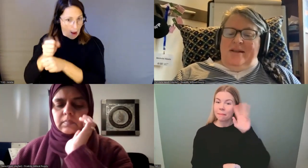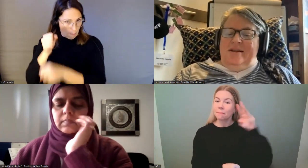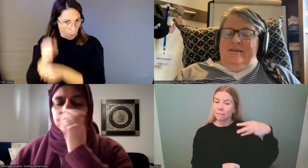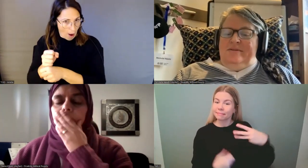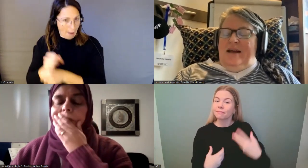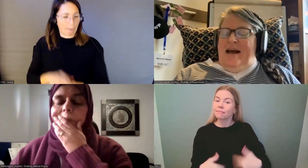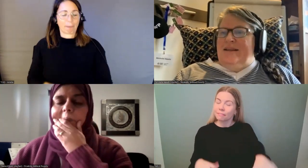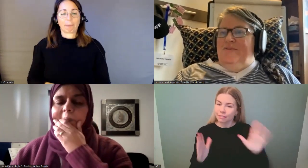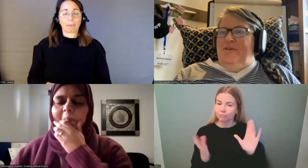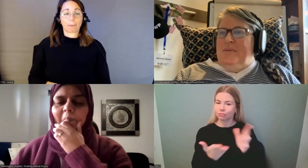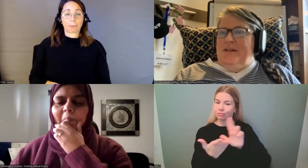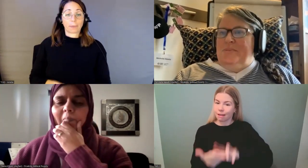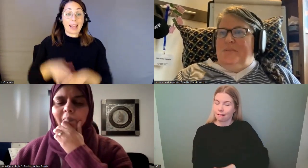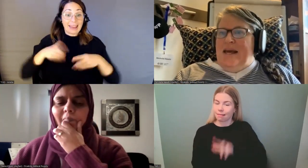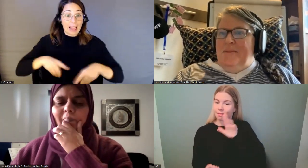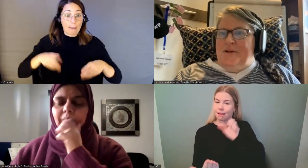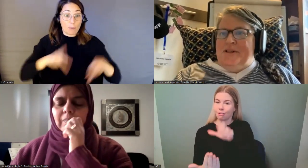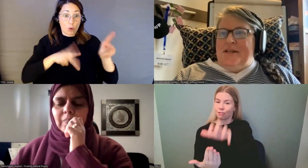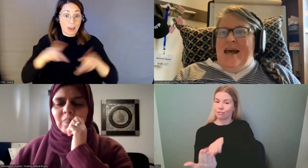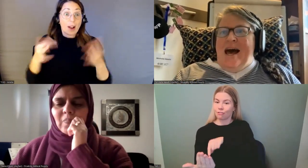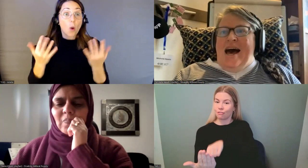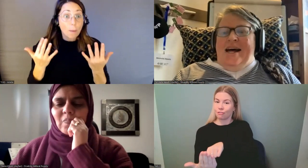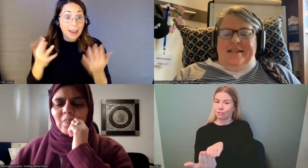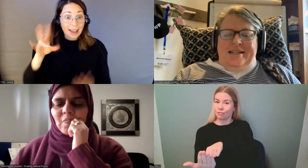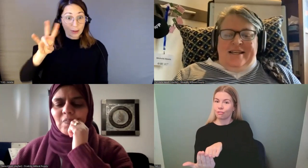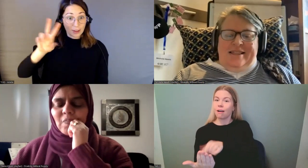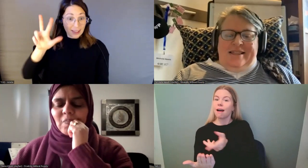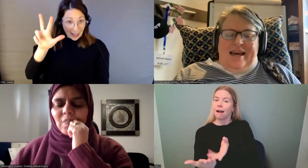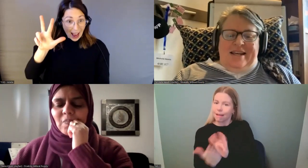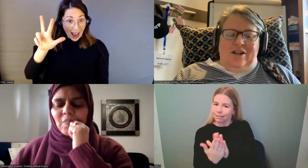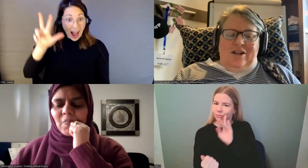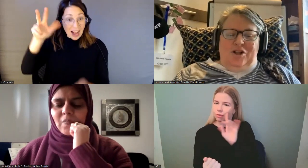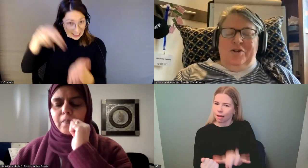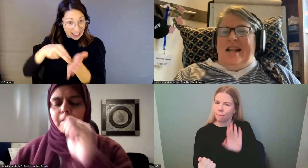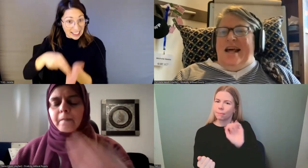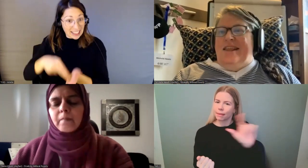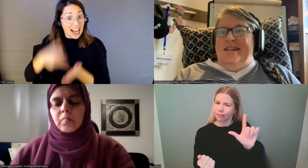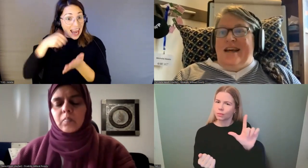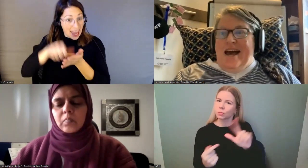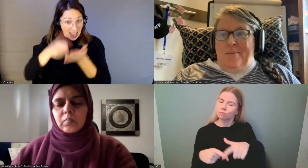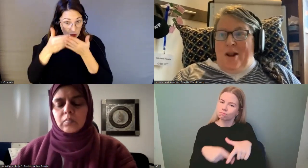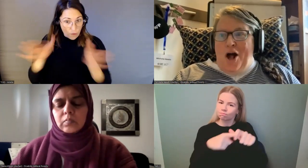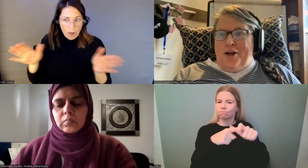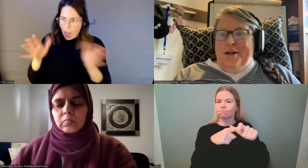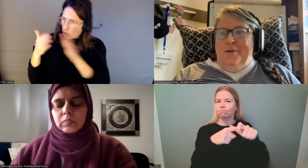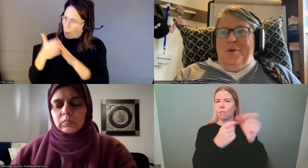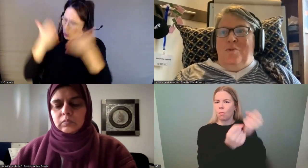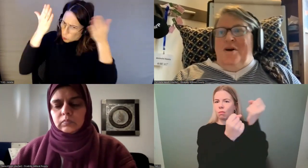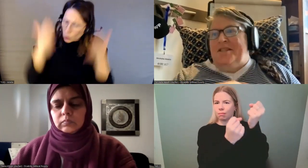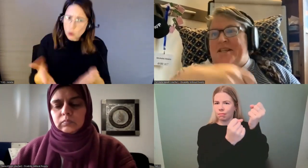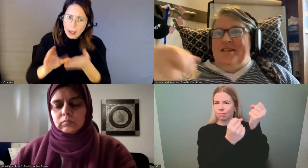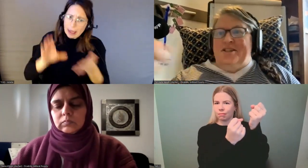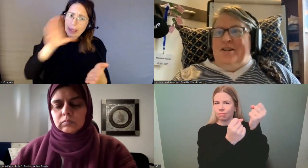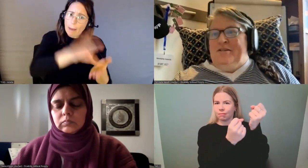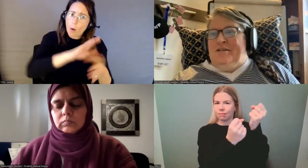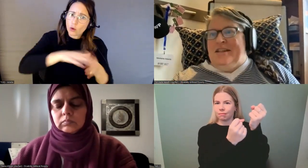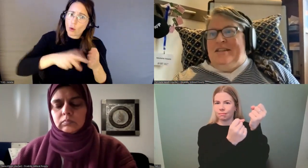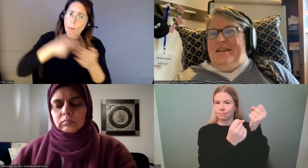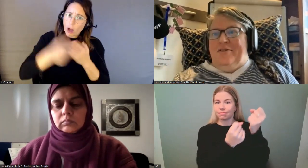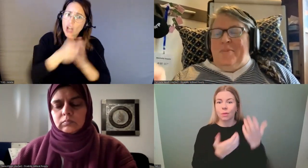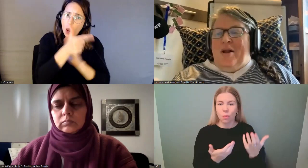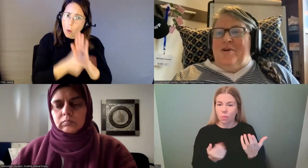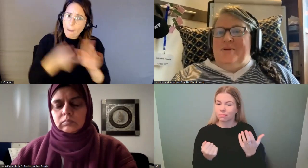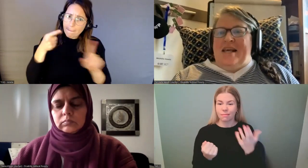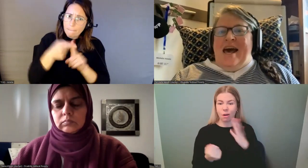an open letter asking for the bill to be tabled. And that included like the entire block with one signature.